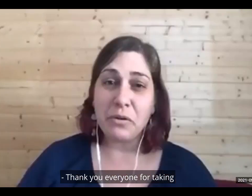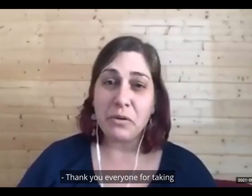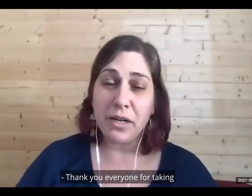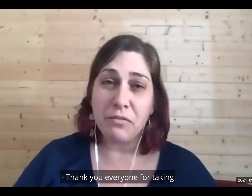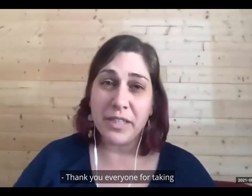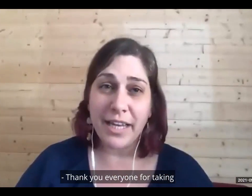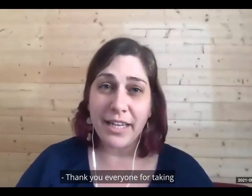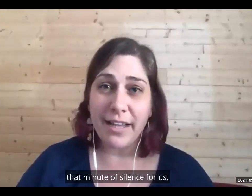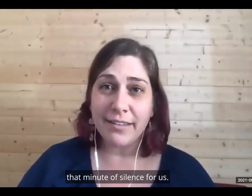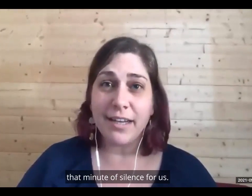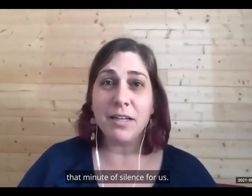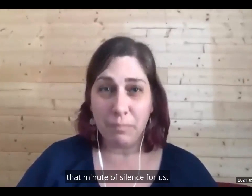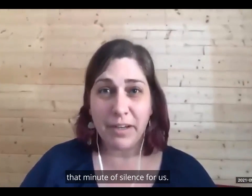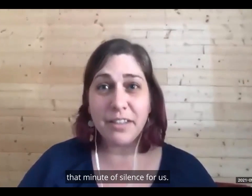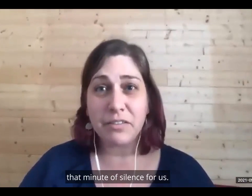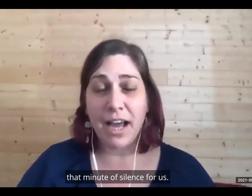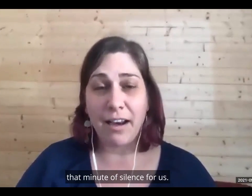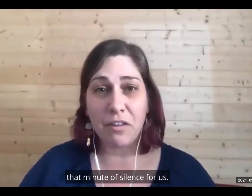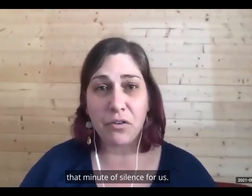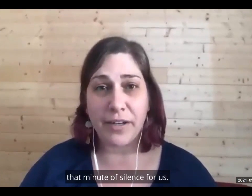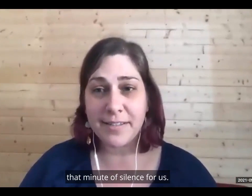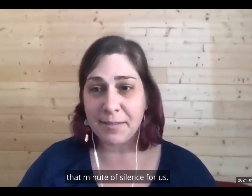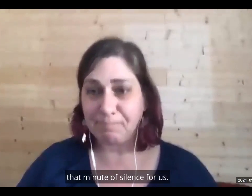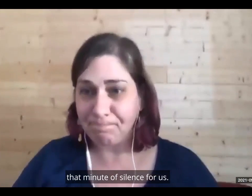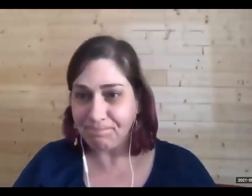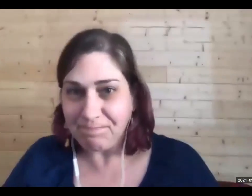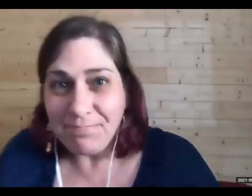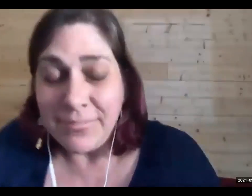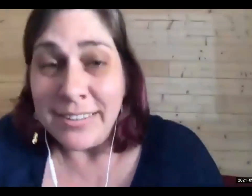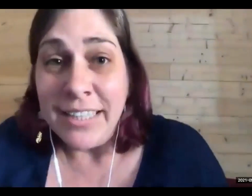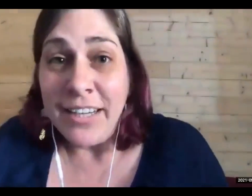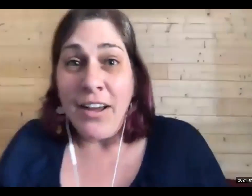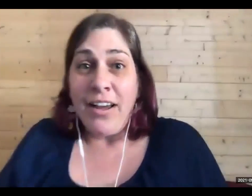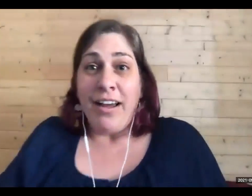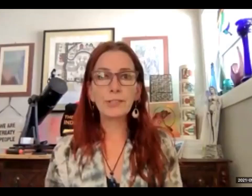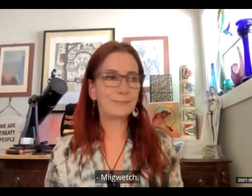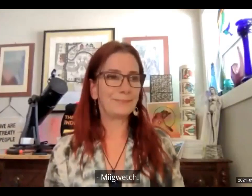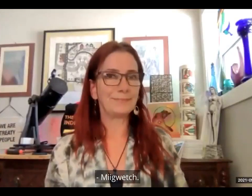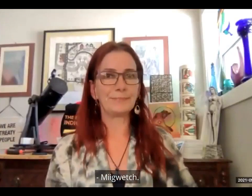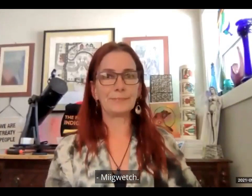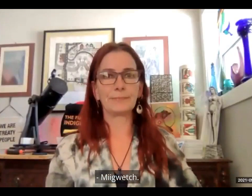Thank you, everyone, for taking that minute of silence for us.